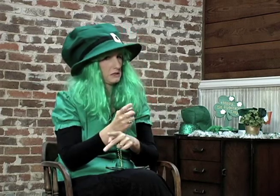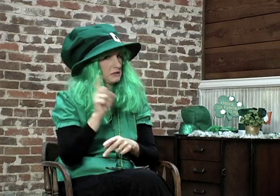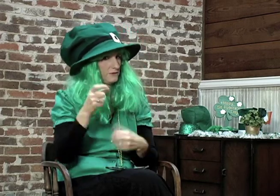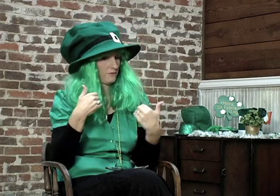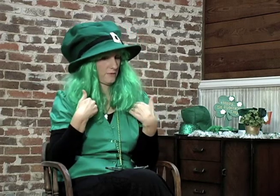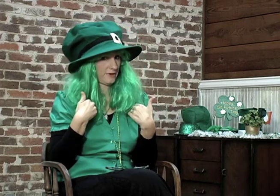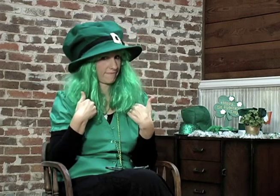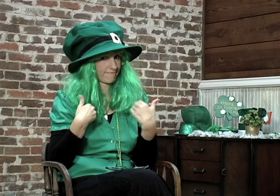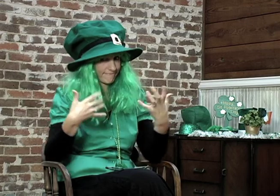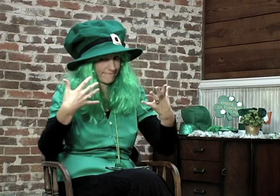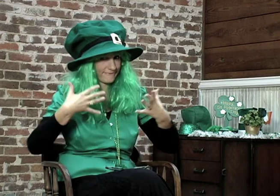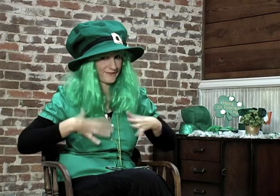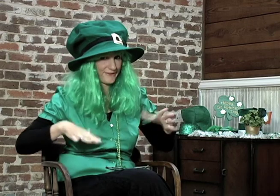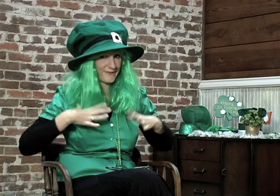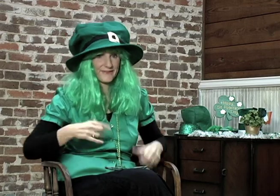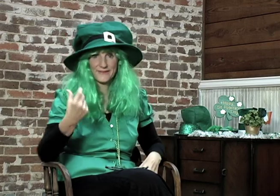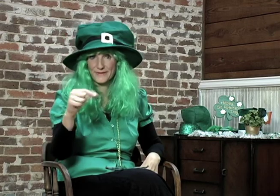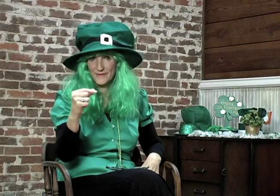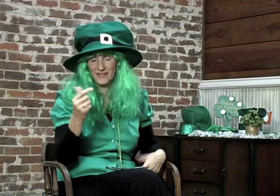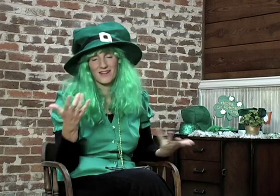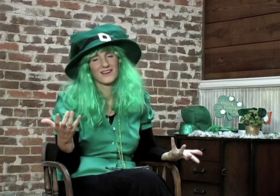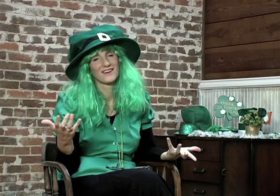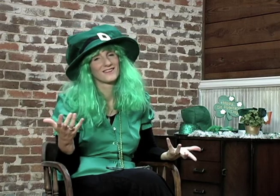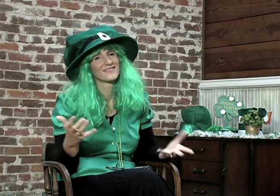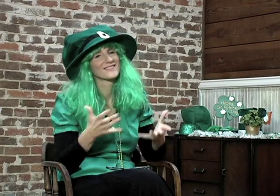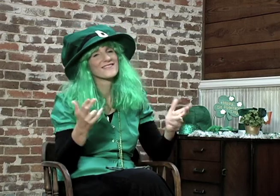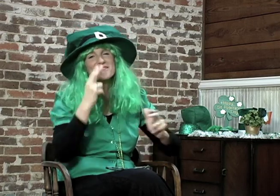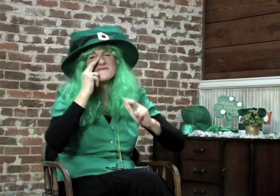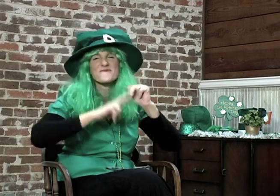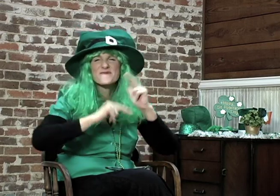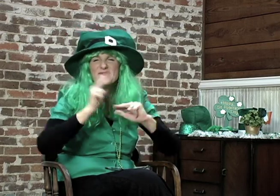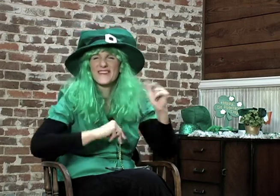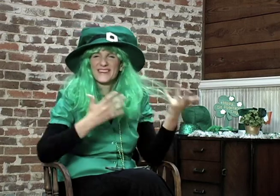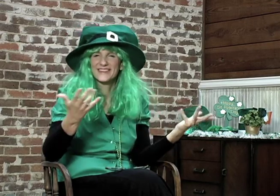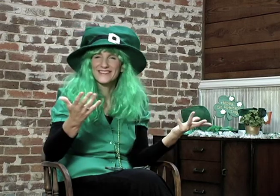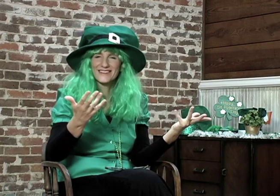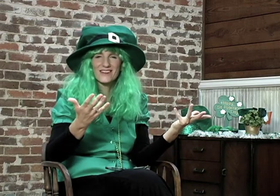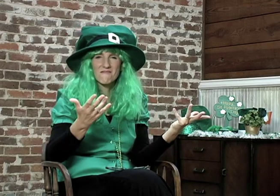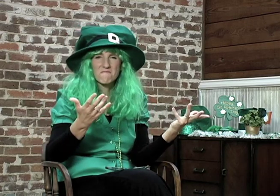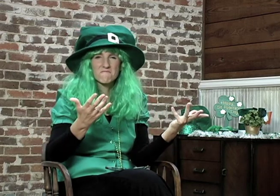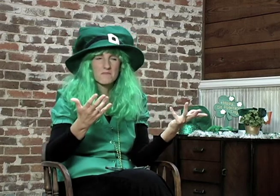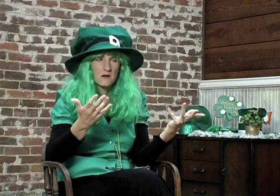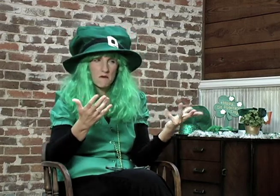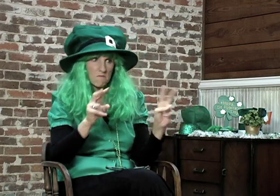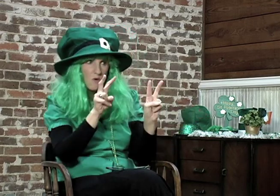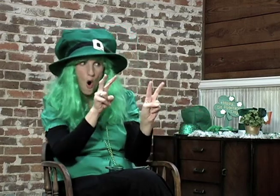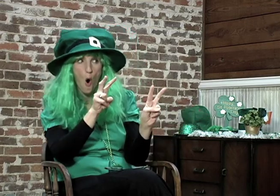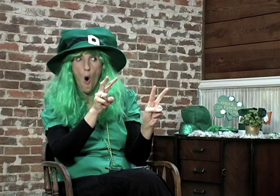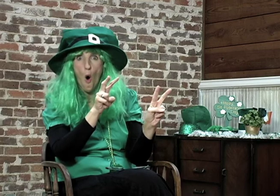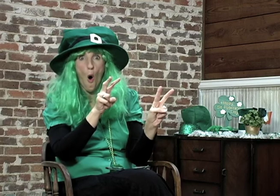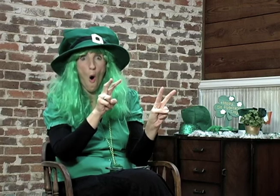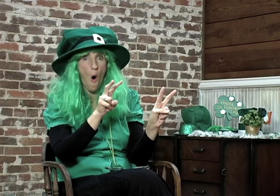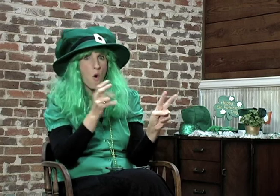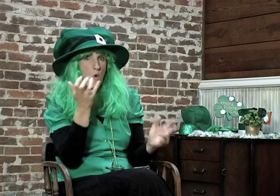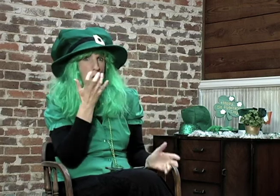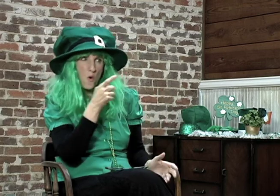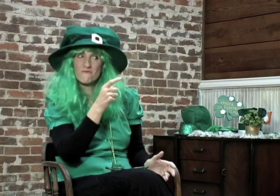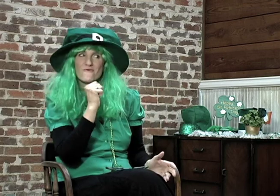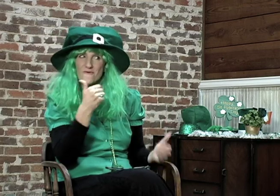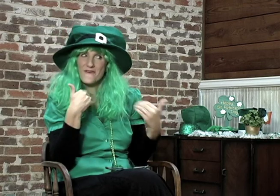to have green clothing. It's a lot of fun. You know, you can watch and see, oh, they don't have green clothing. All